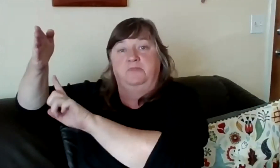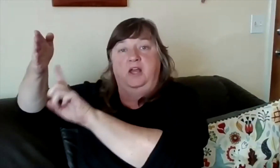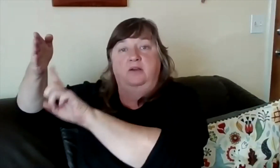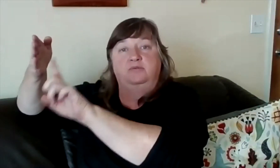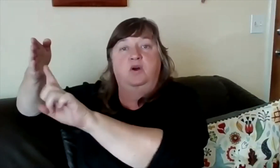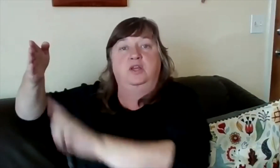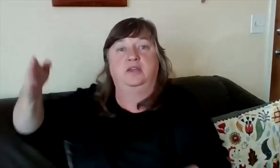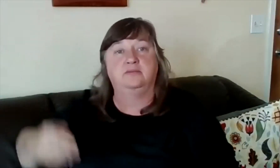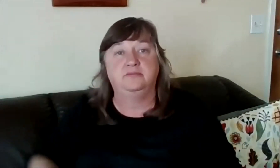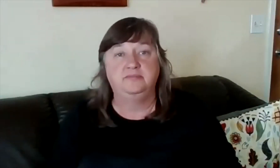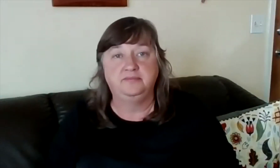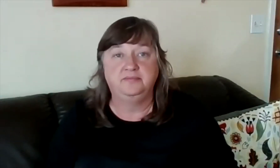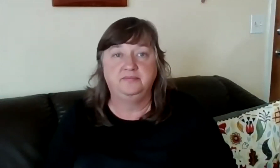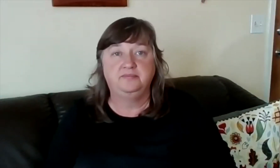I was walking.